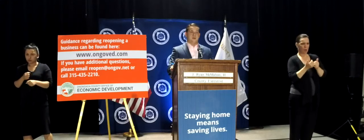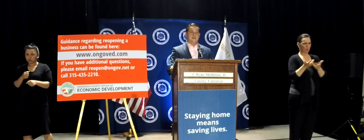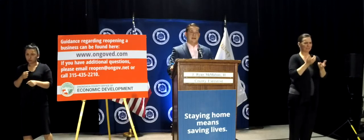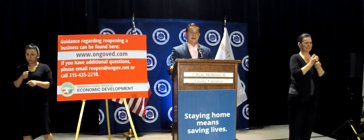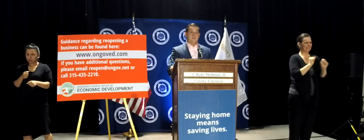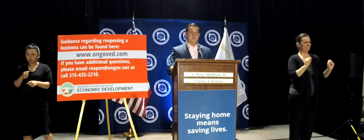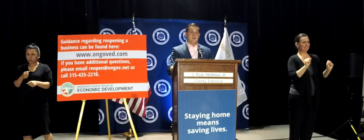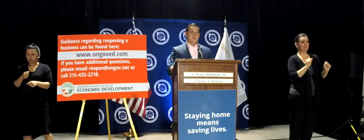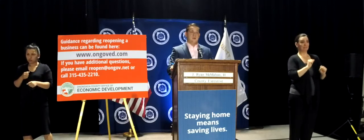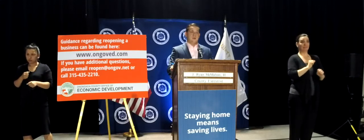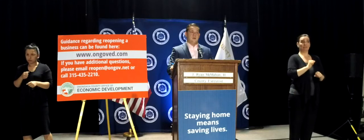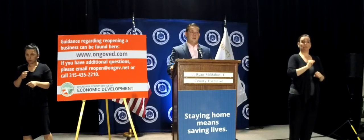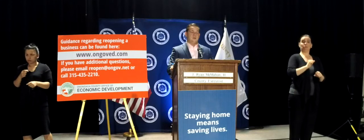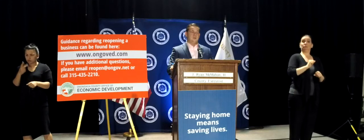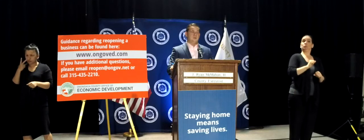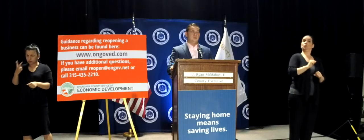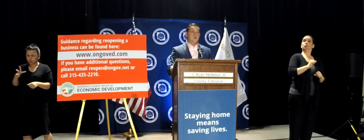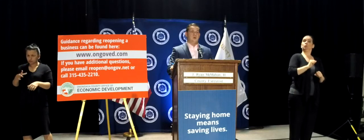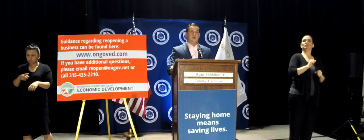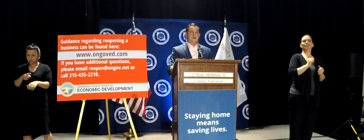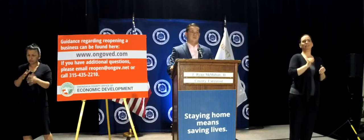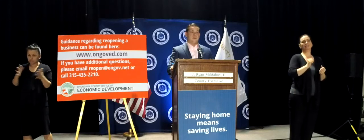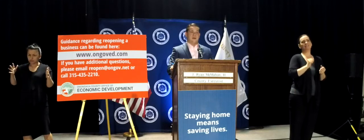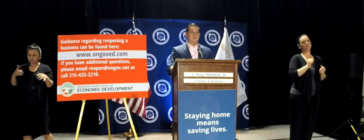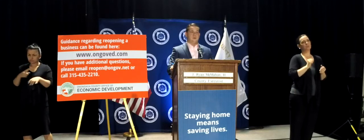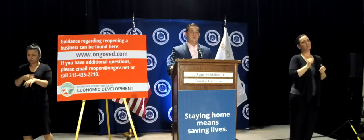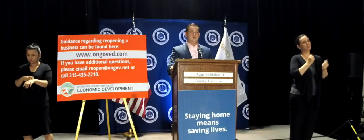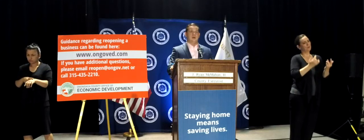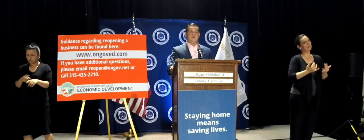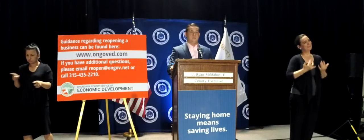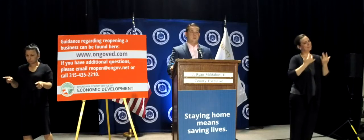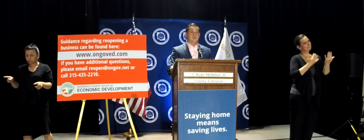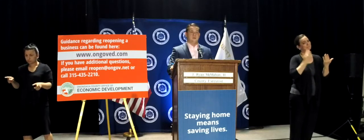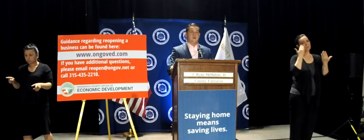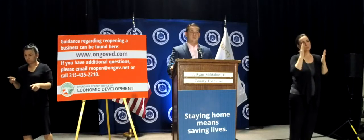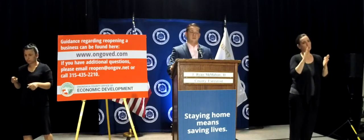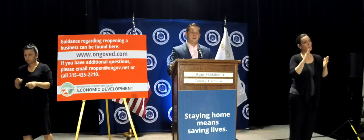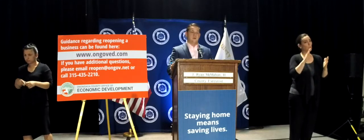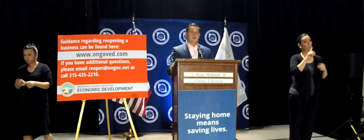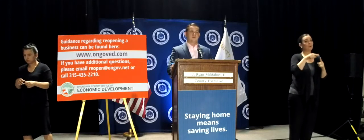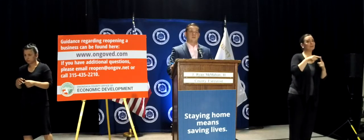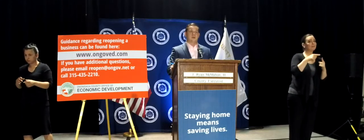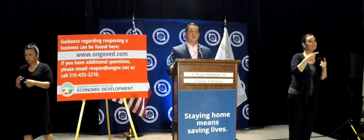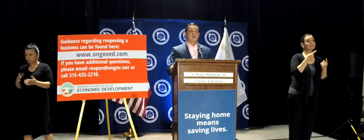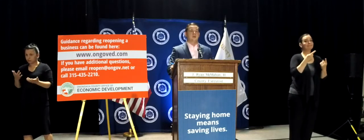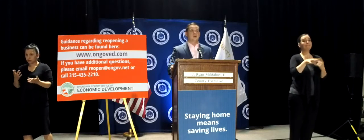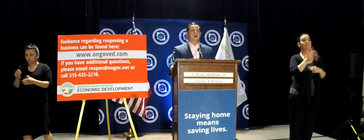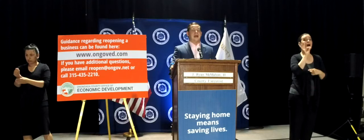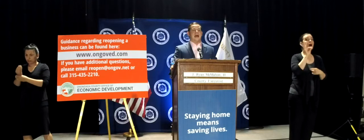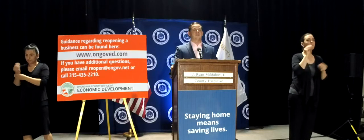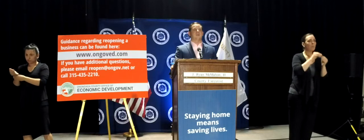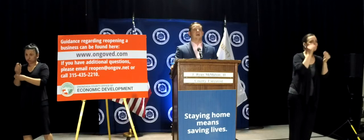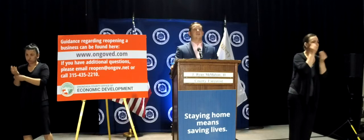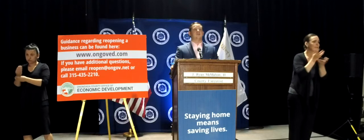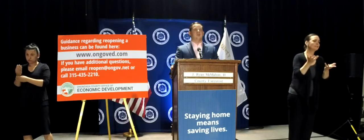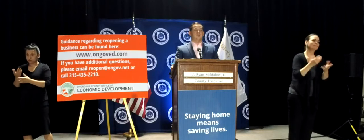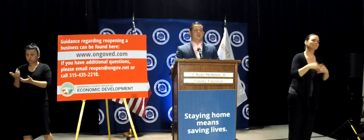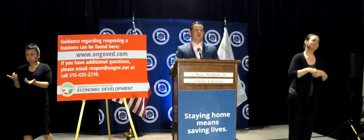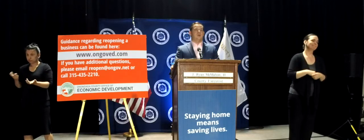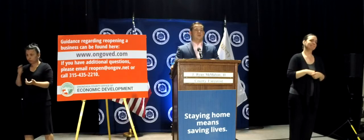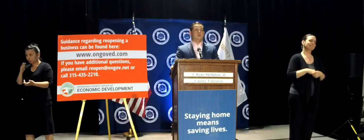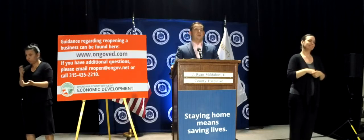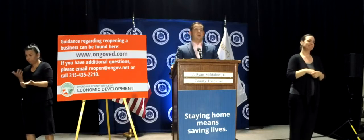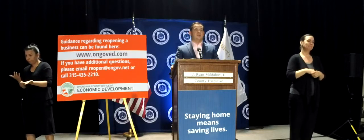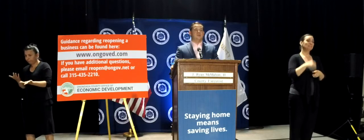a long period of time, you don't know what you're going to find. So you could have an emergency there. So they're going to have to make some